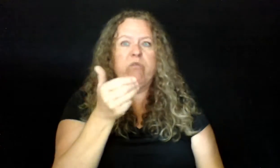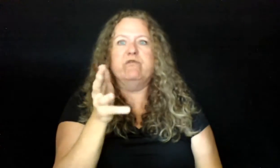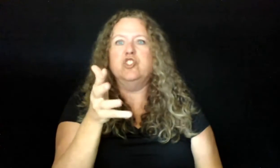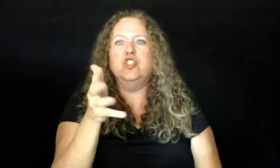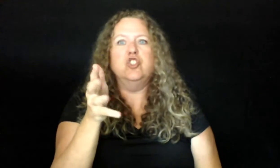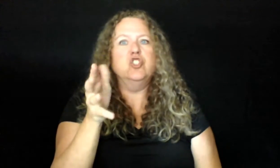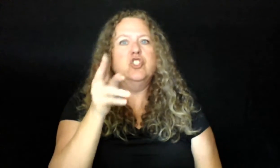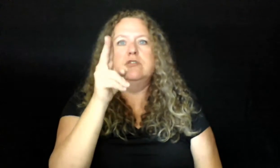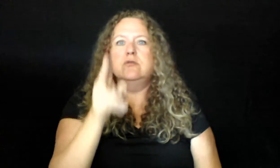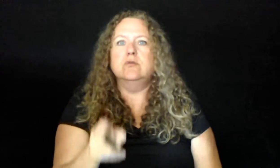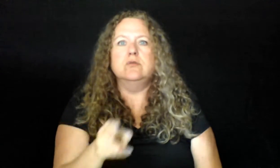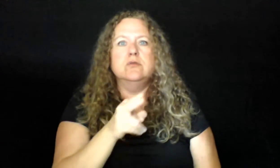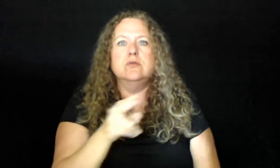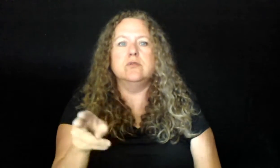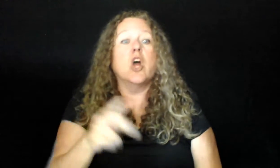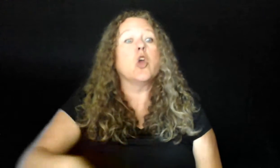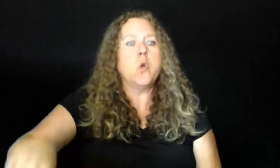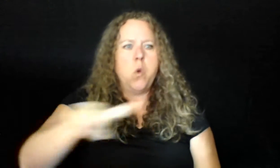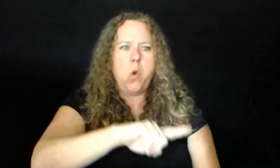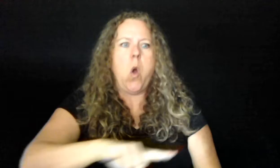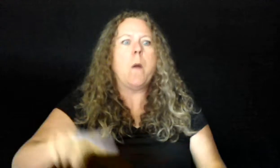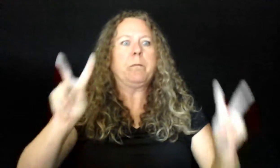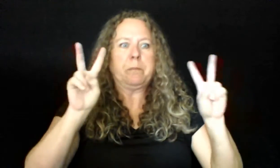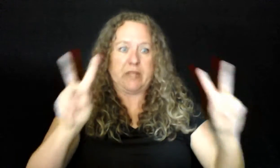country, or else, right?